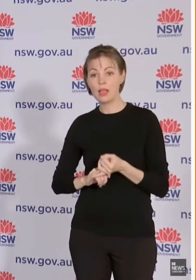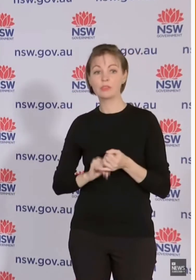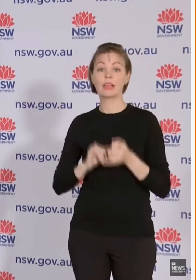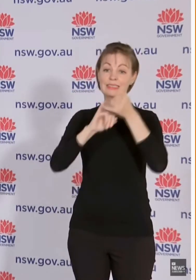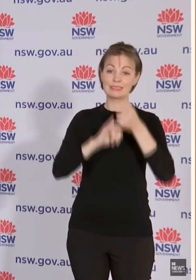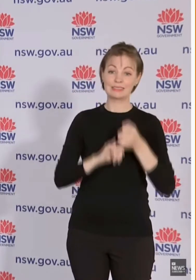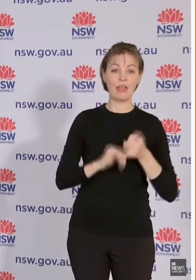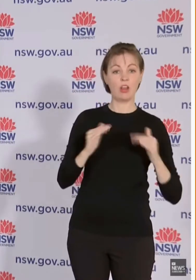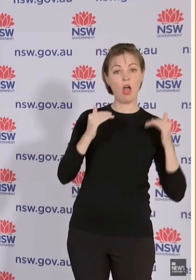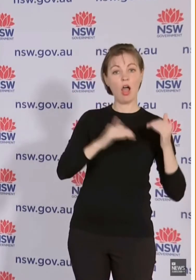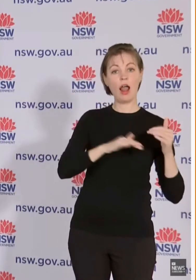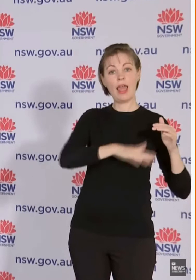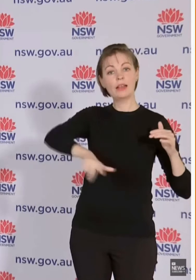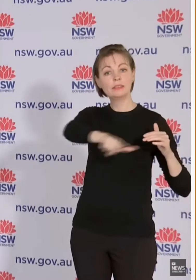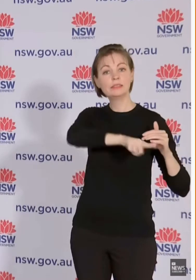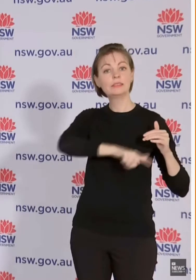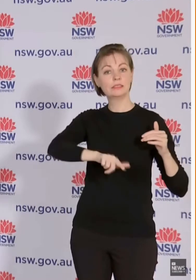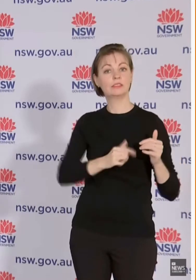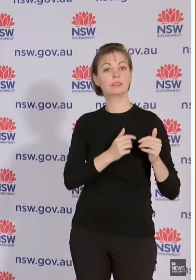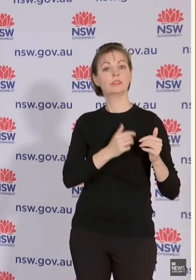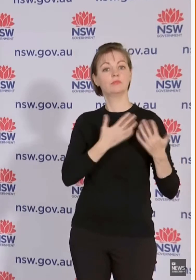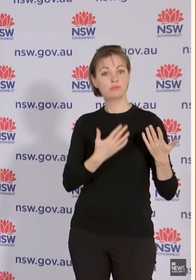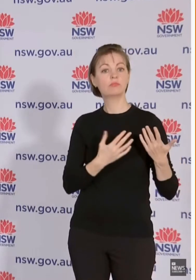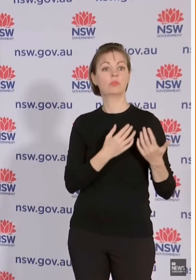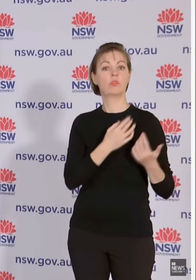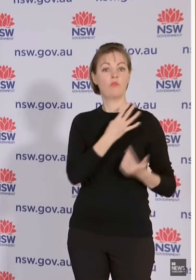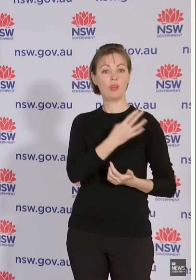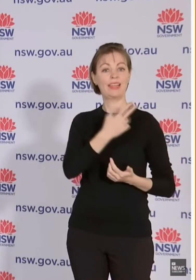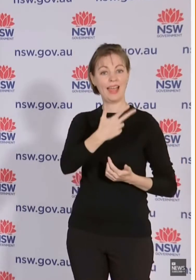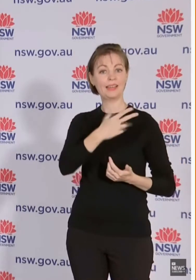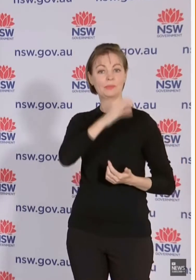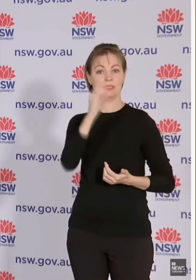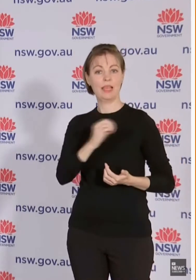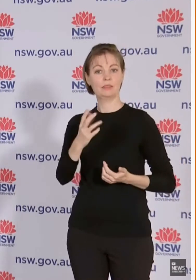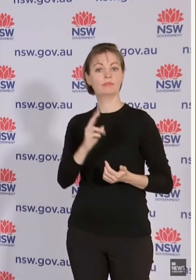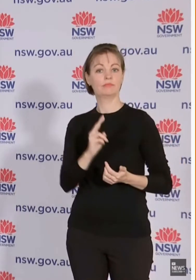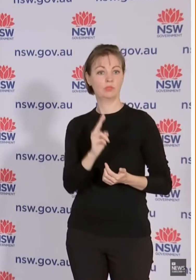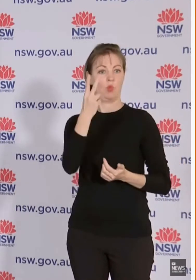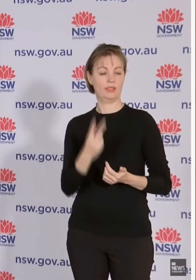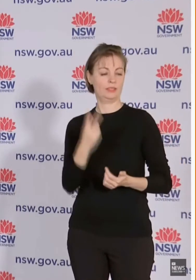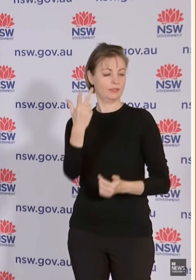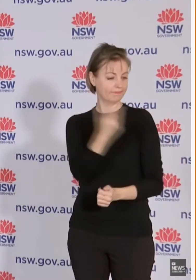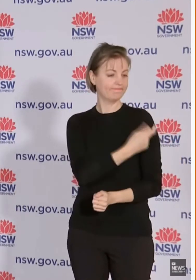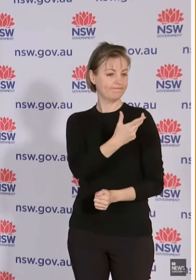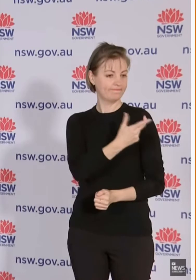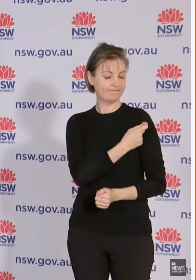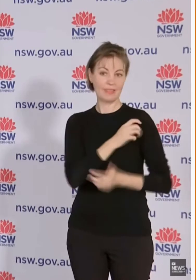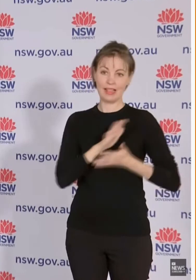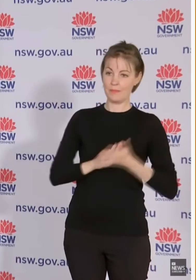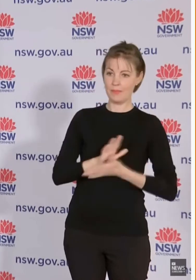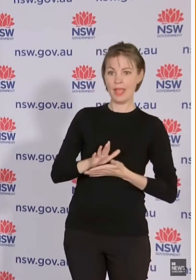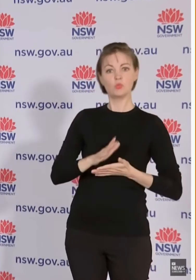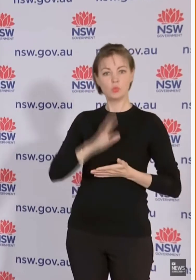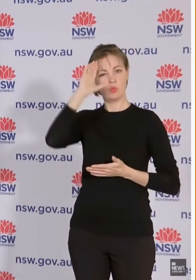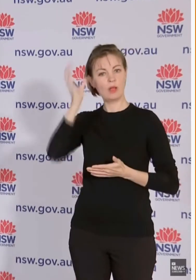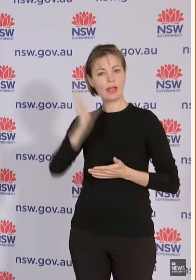seeing 68.5% first doses with a 41.8% second dose. So that's a really good example of regional communities coming forward,